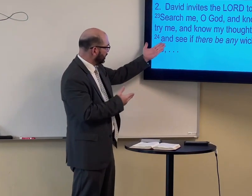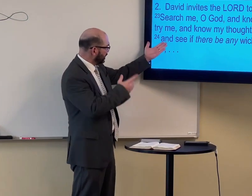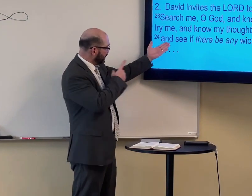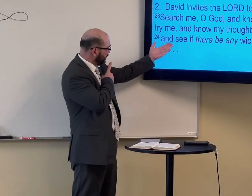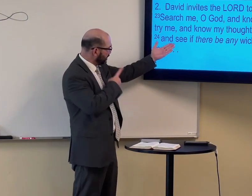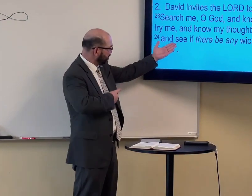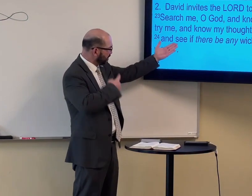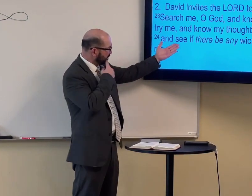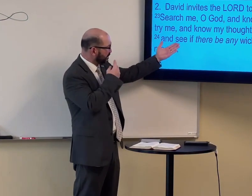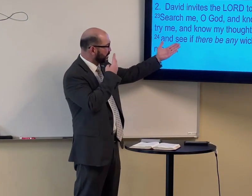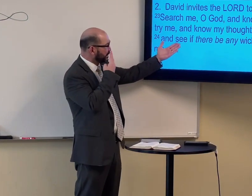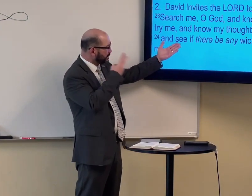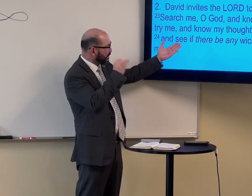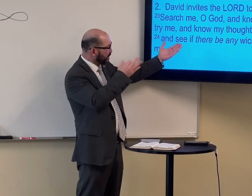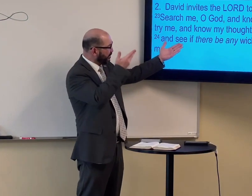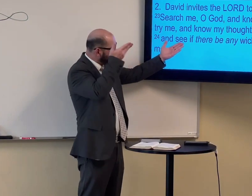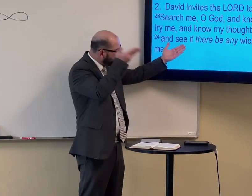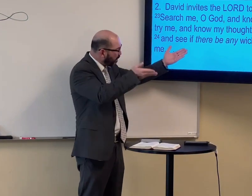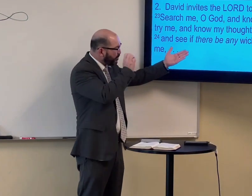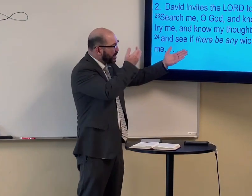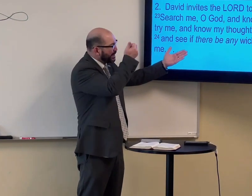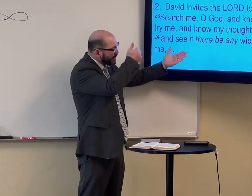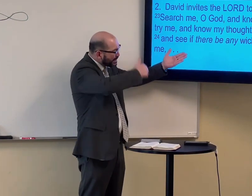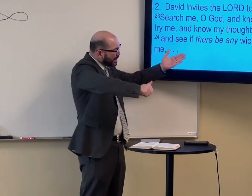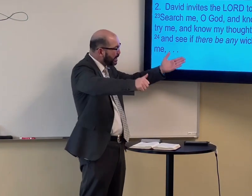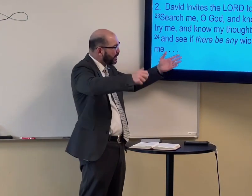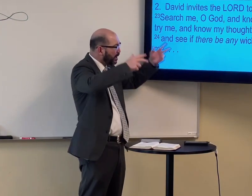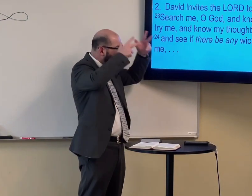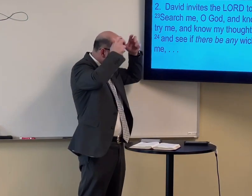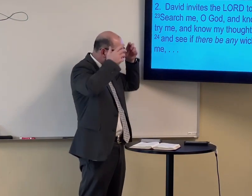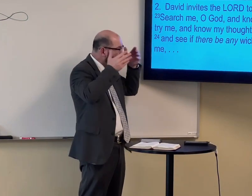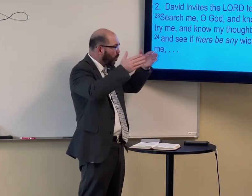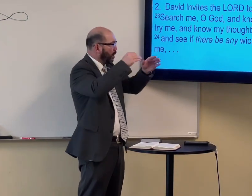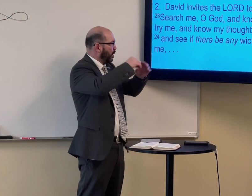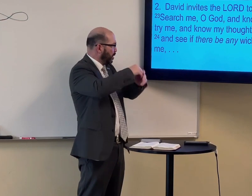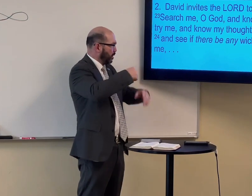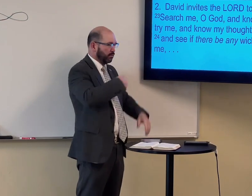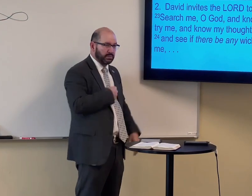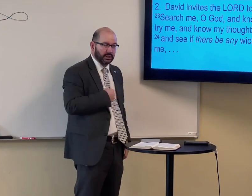Notice, know my thoughts and see if there be any wicked way in me.